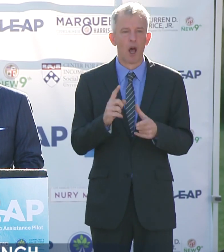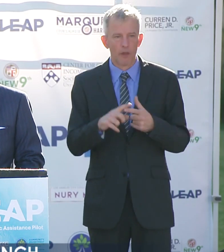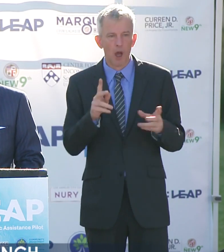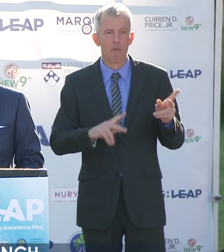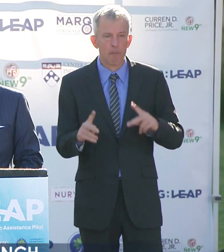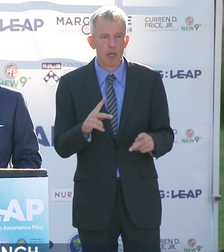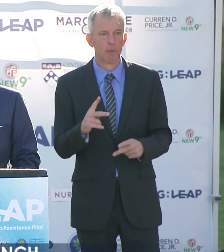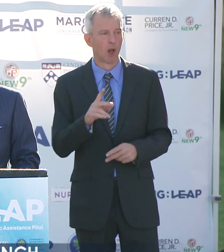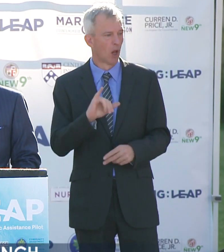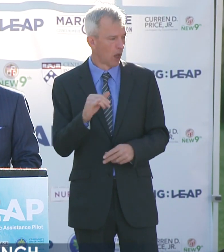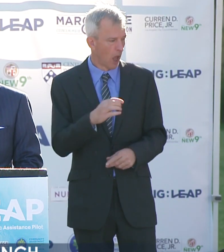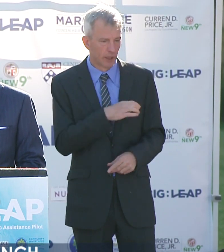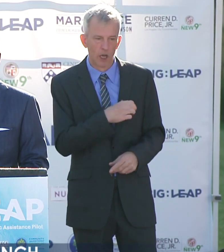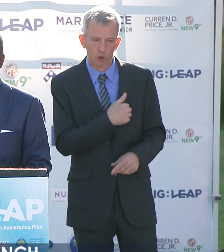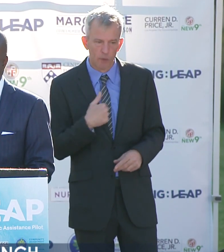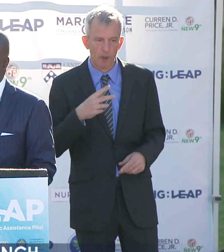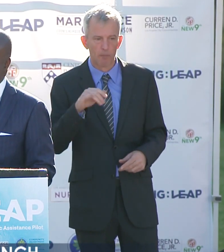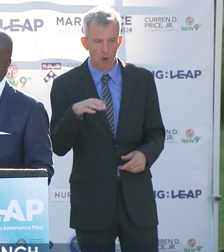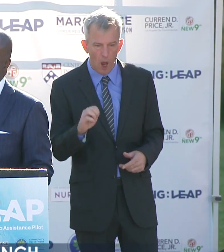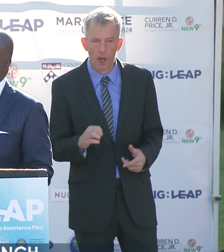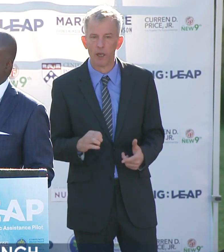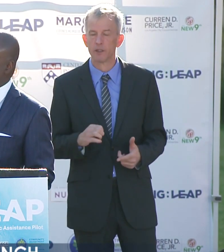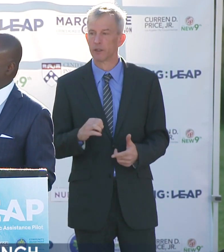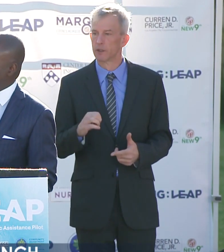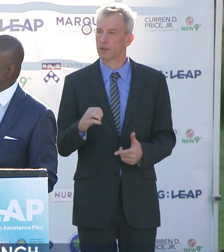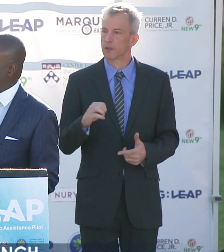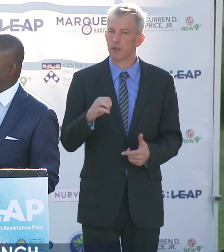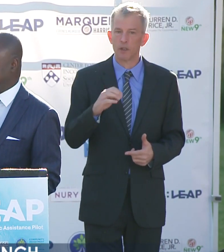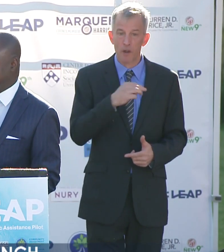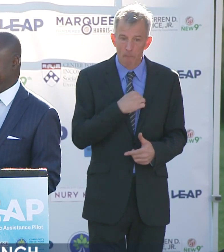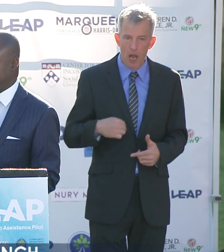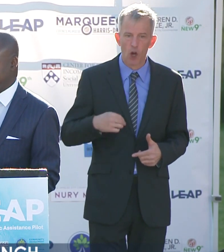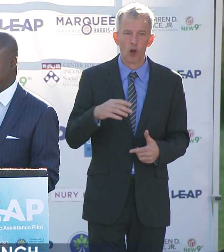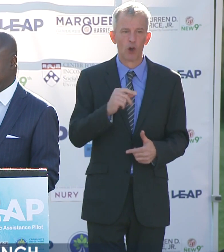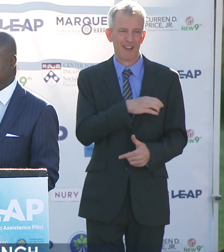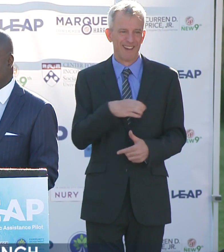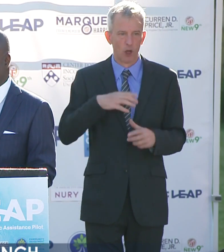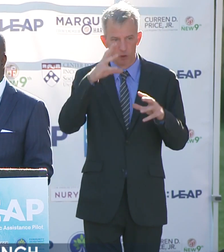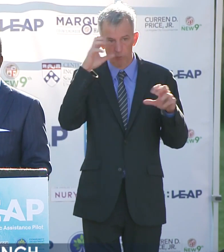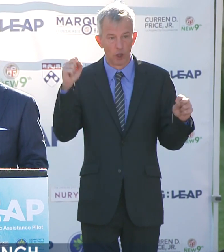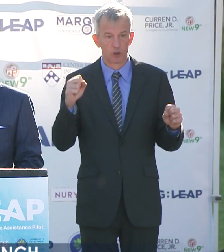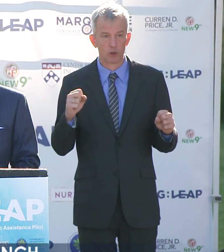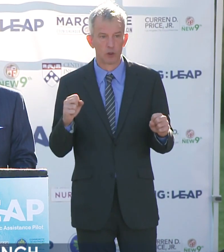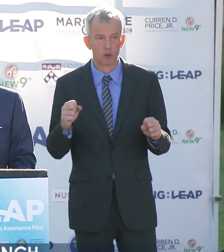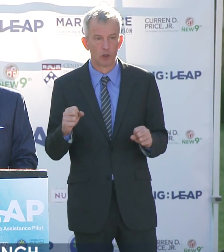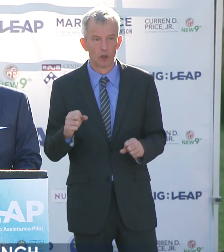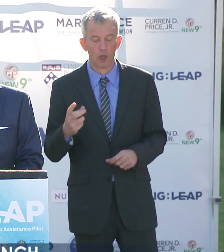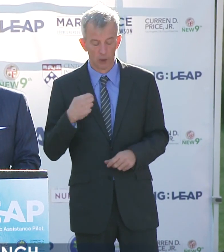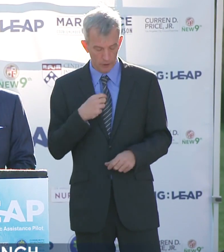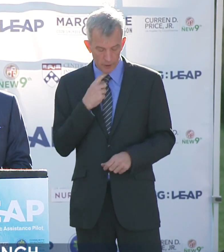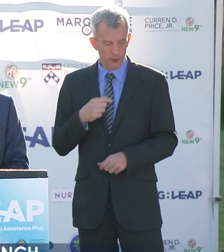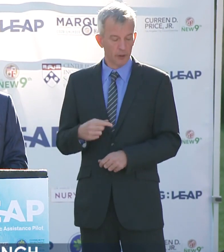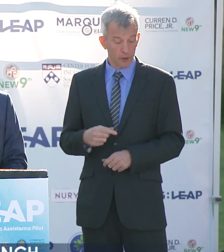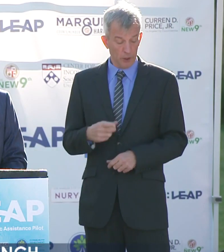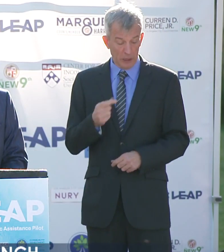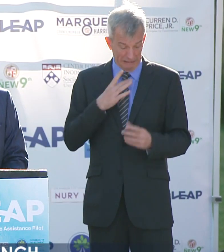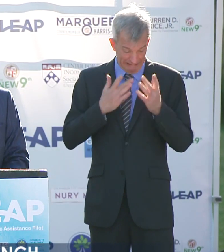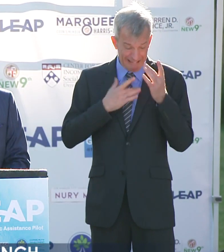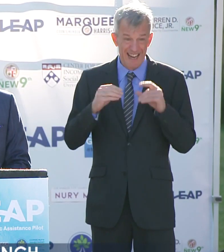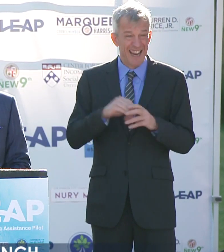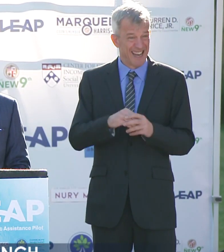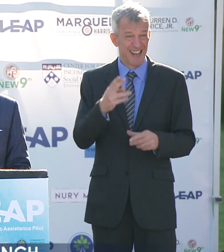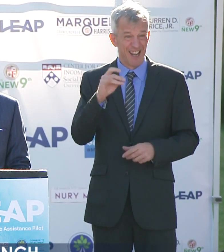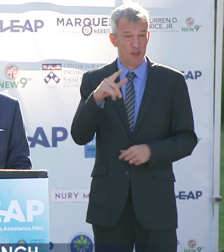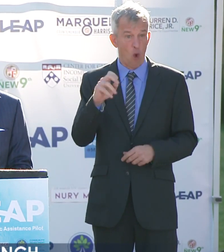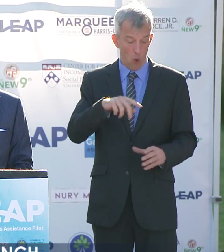like Mayor Garcetti, like Council President Martinez, who says, we're going to send down a ladder. And we're going to give you a ladder, and we're going to say you can